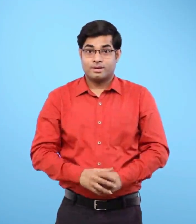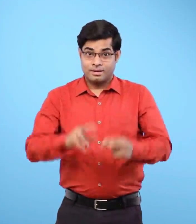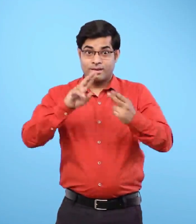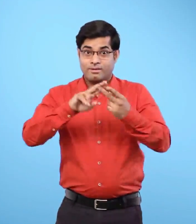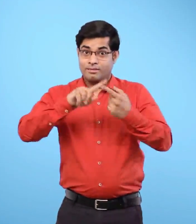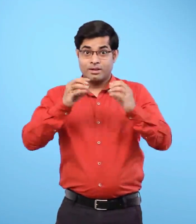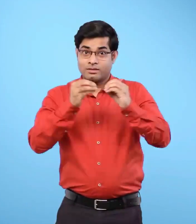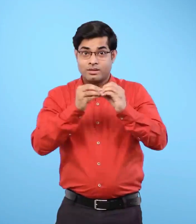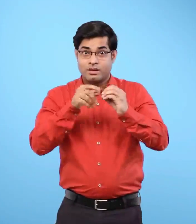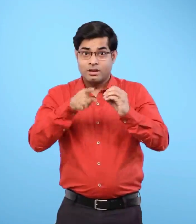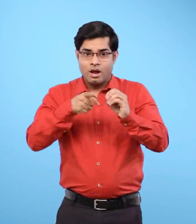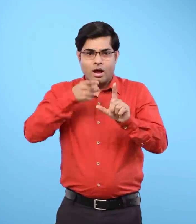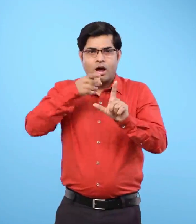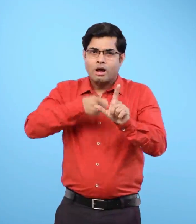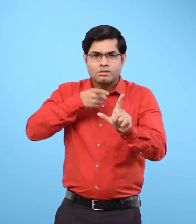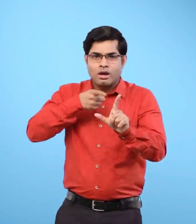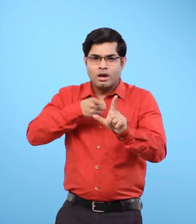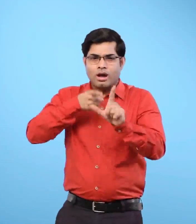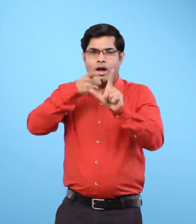In some years it jumps for fun.